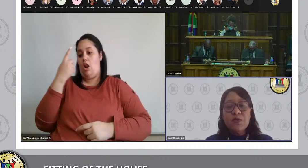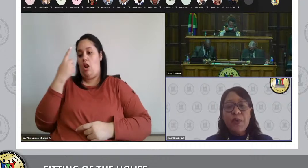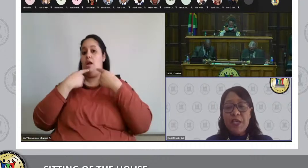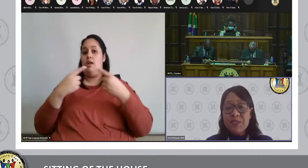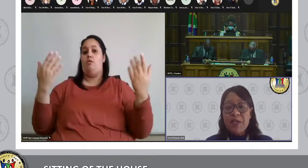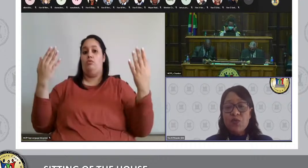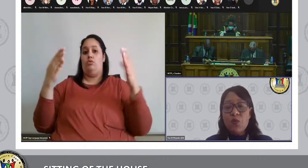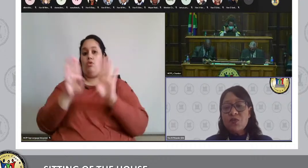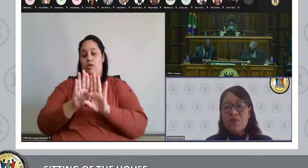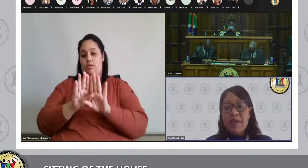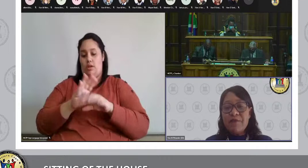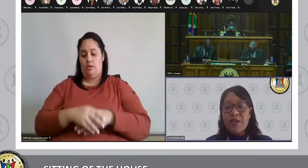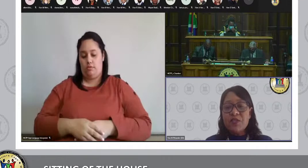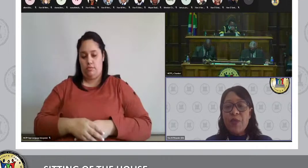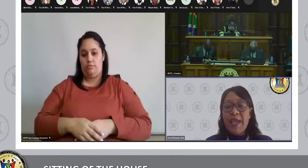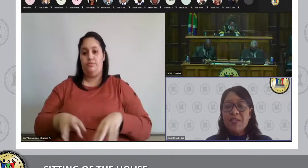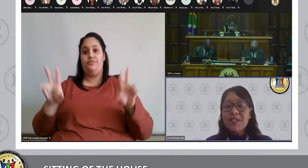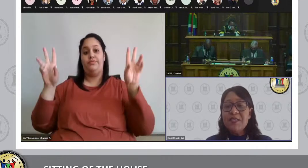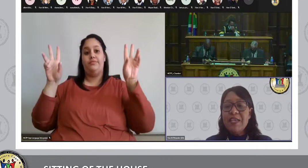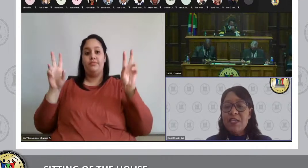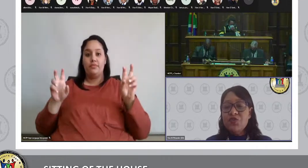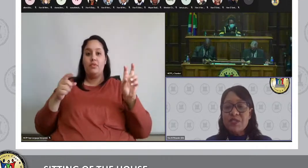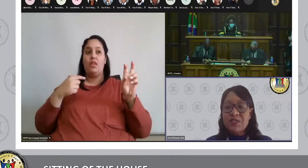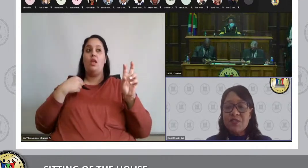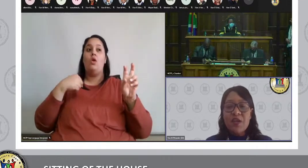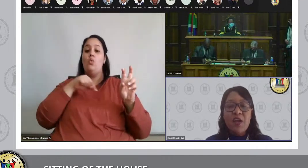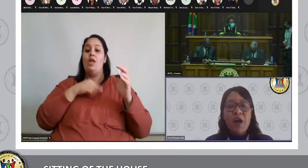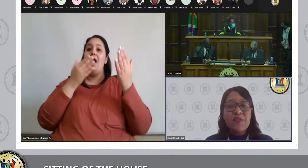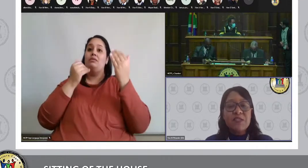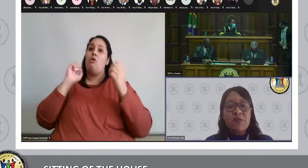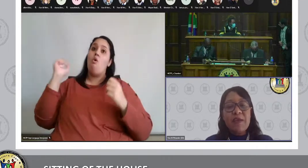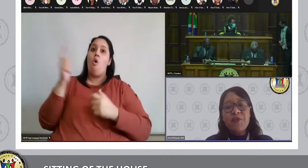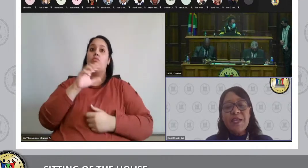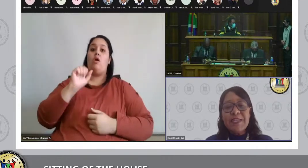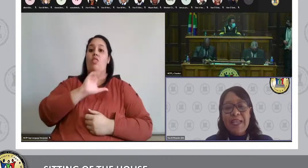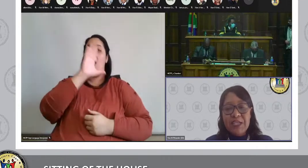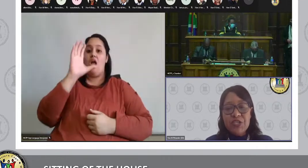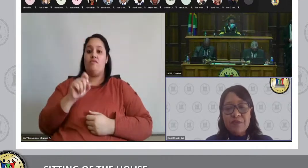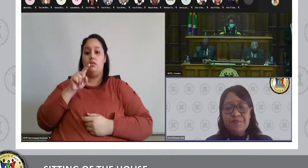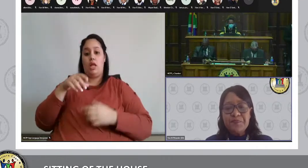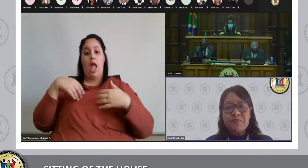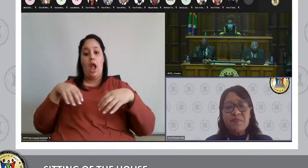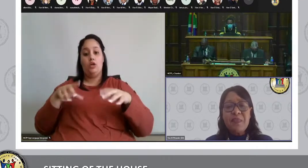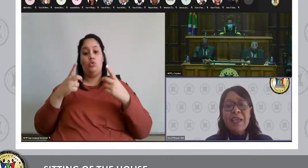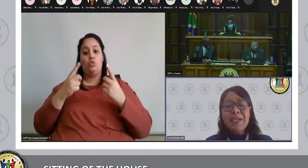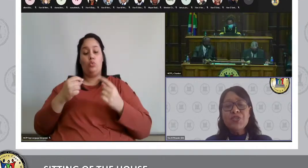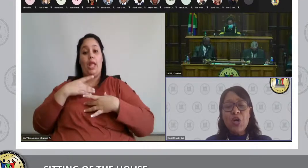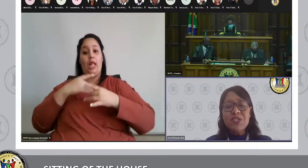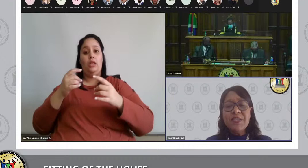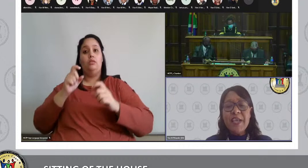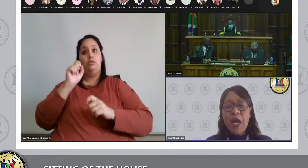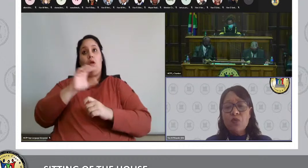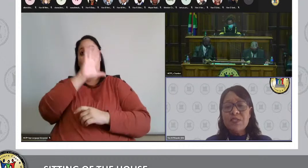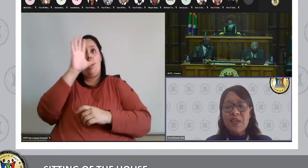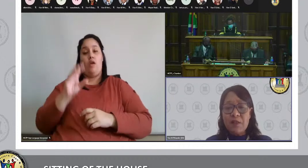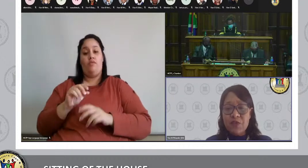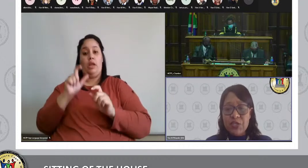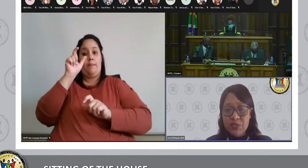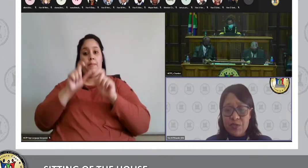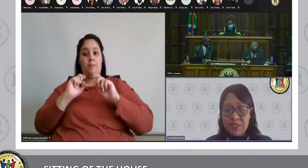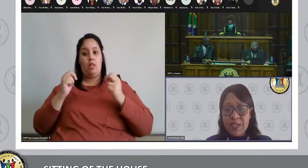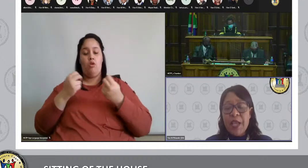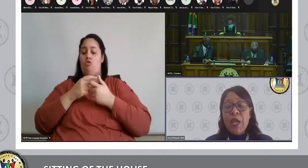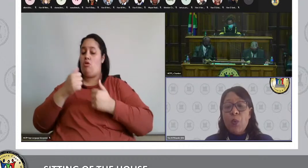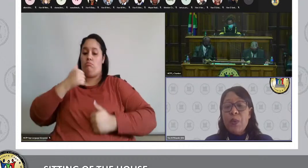quote, "We expect all South Africans to act in the interest of the South African nation and not in their own